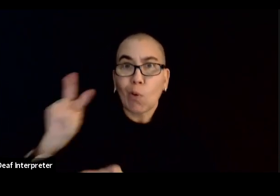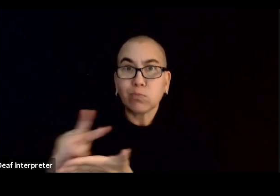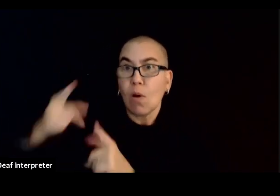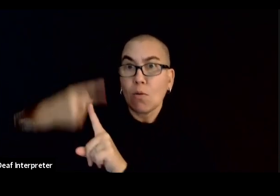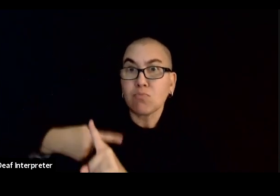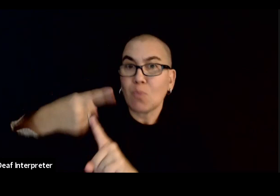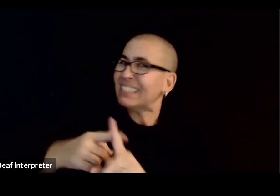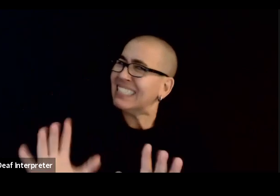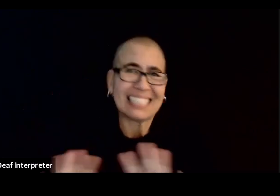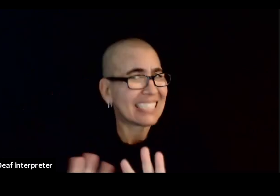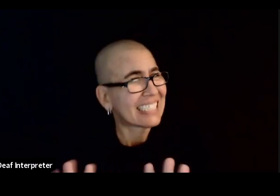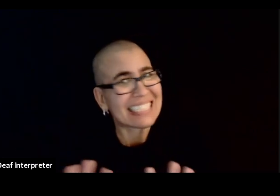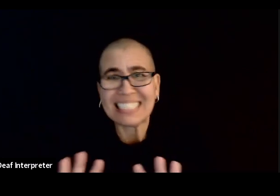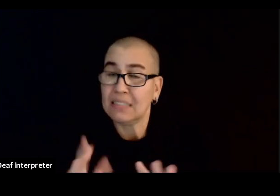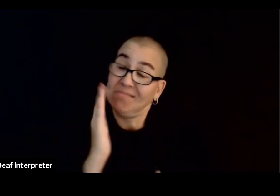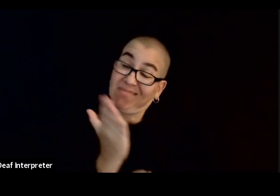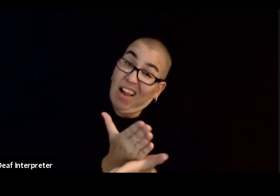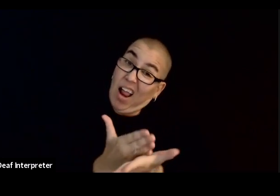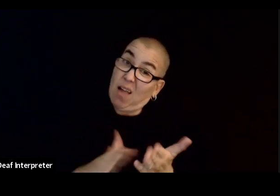not something that we were